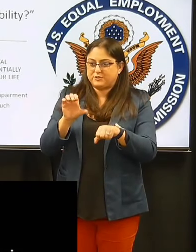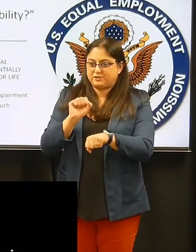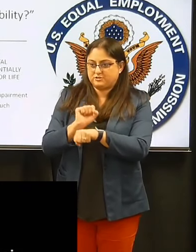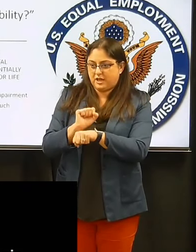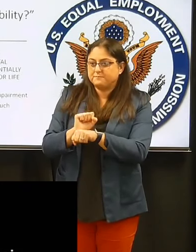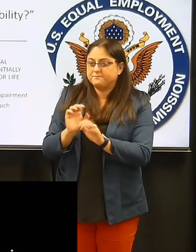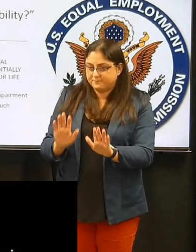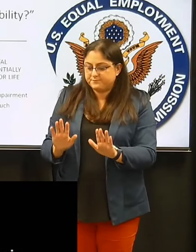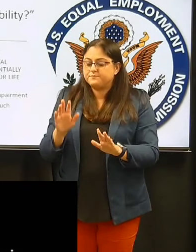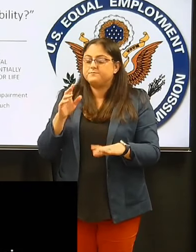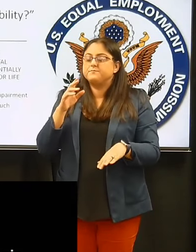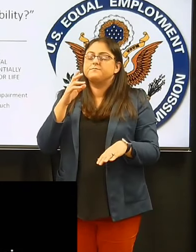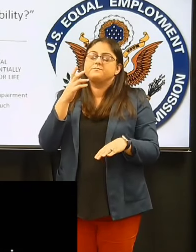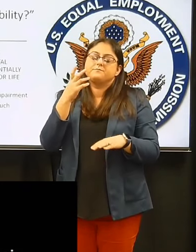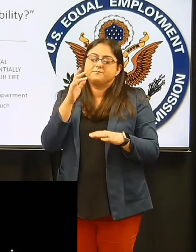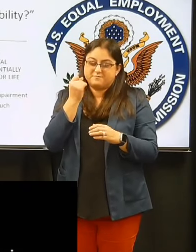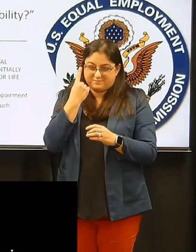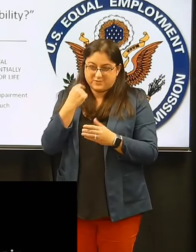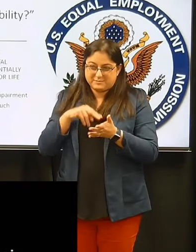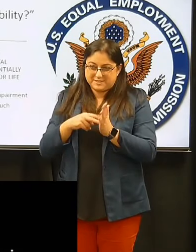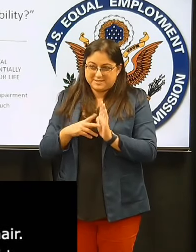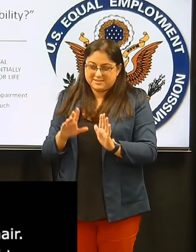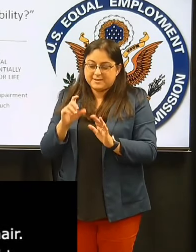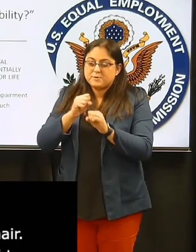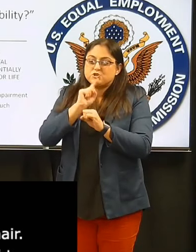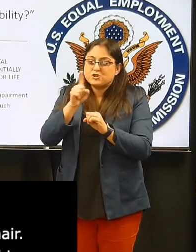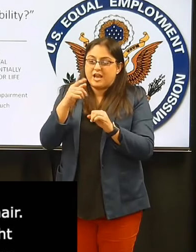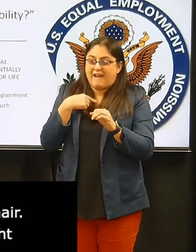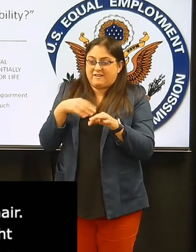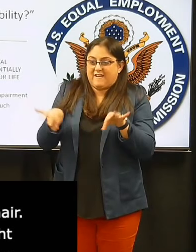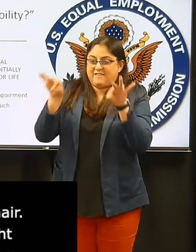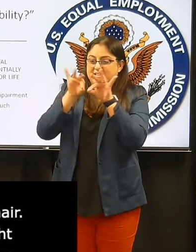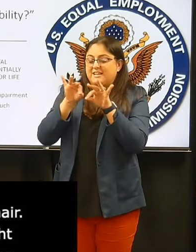desk in their workplace. Do you understand what I mean?